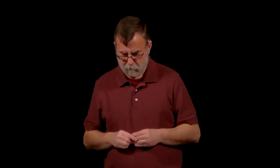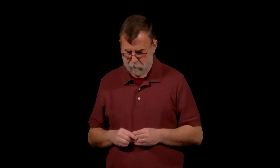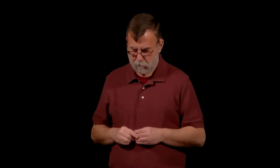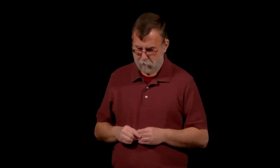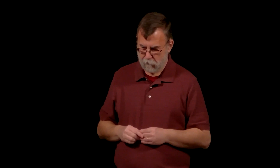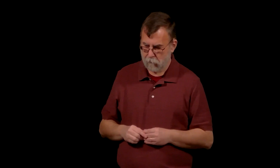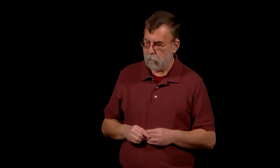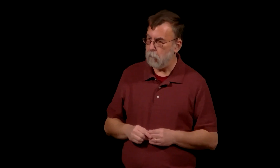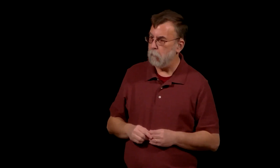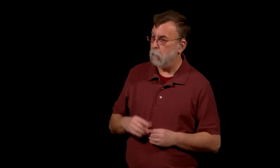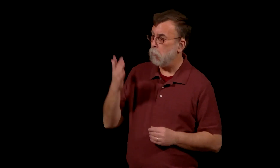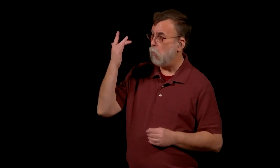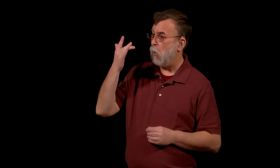approach them.